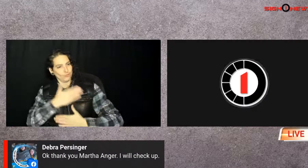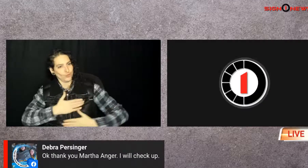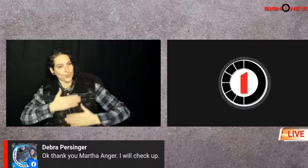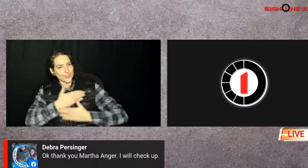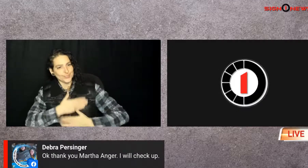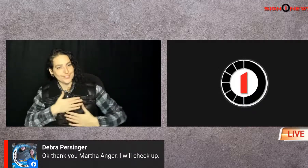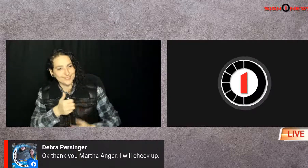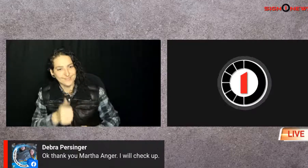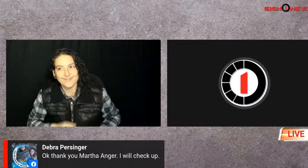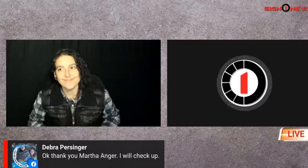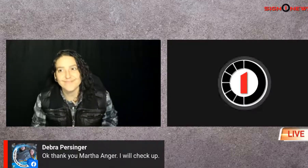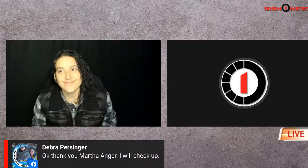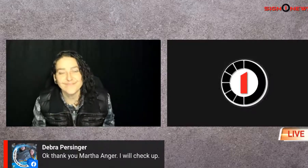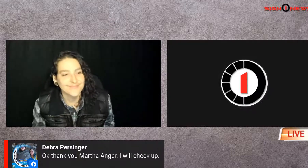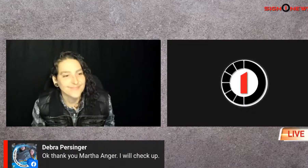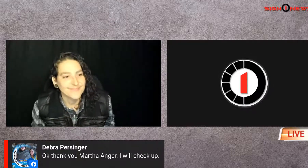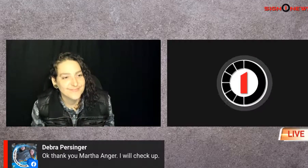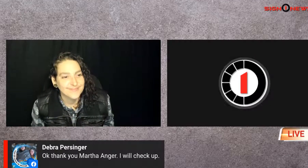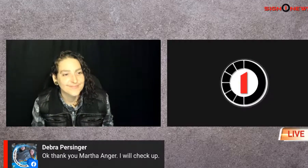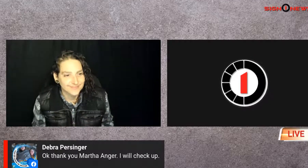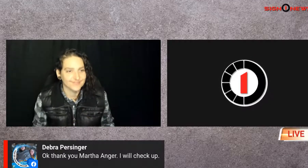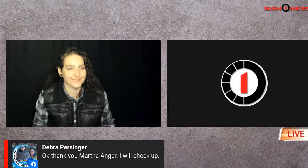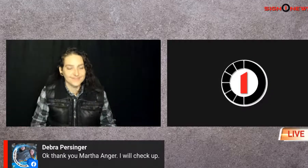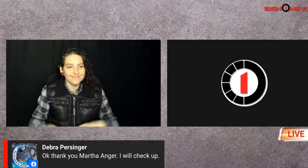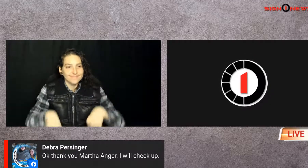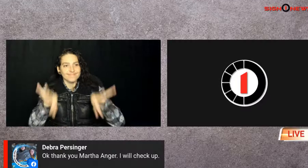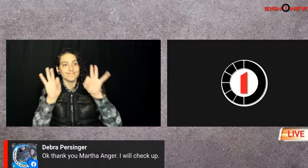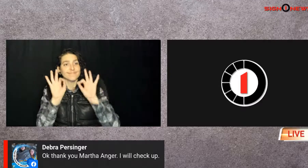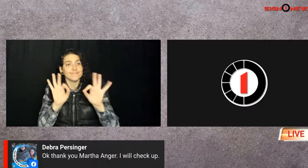Deborah says, okay, no problem. My pleasure.